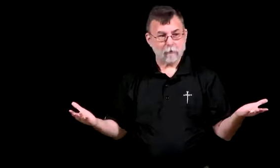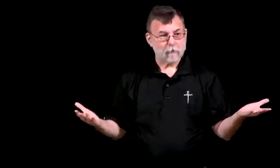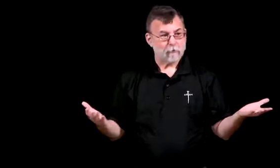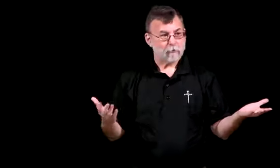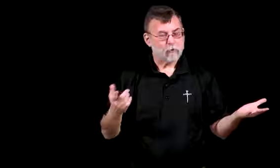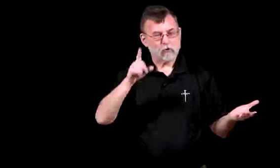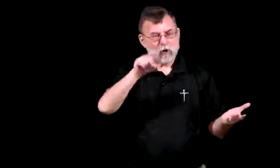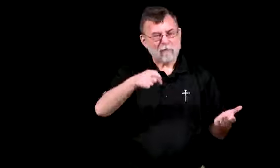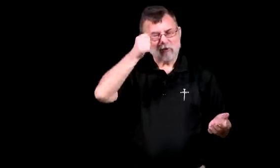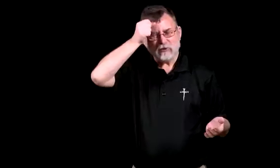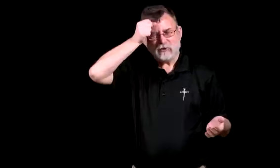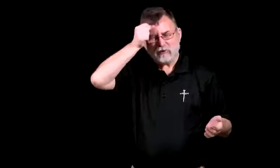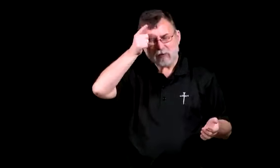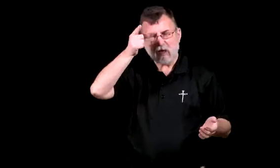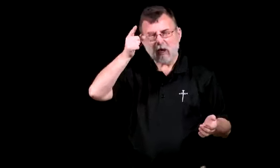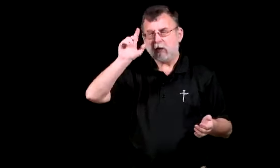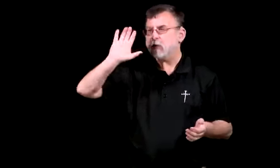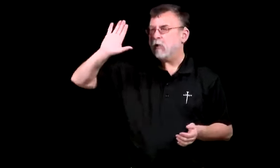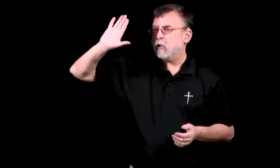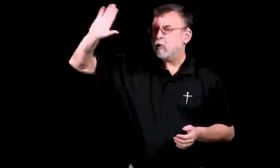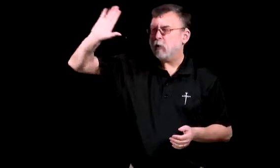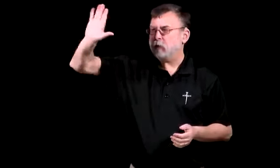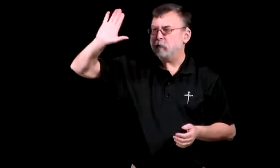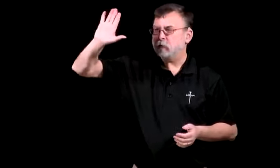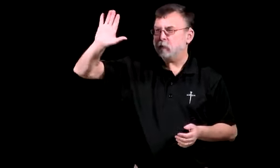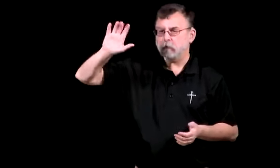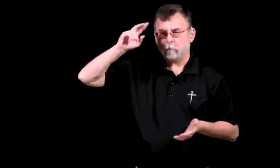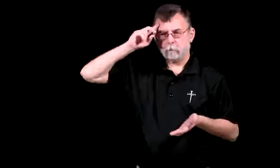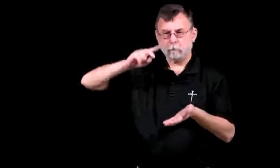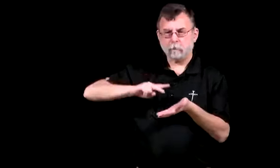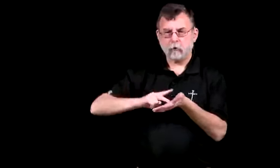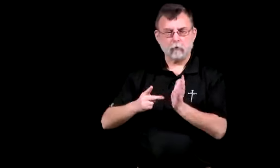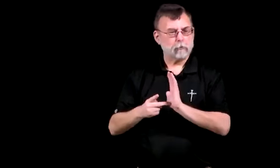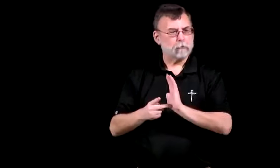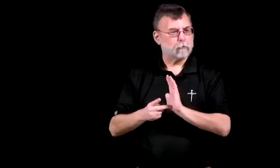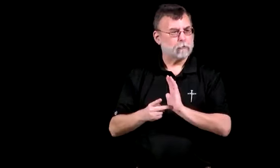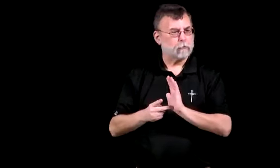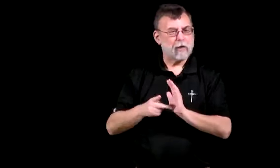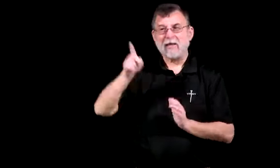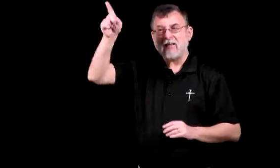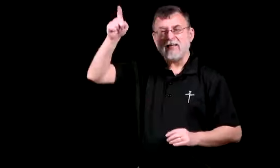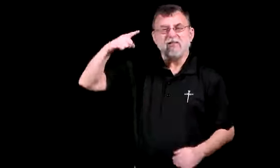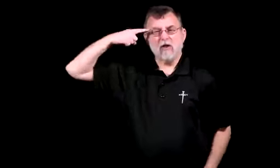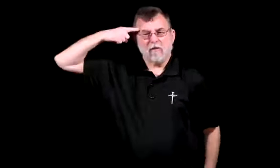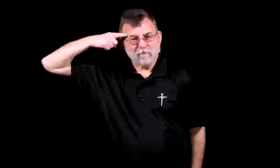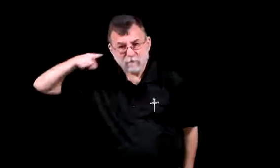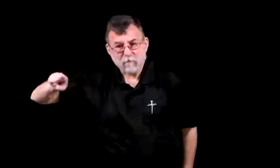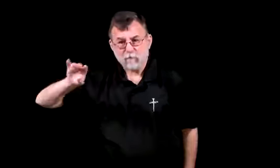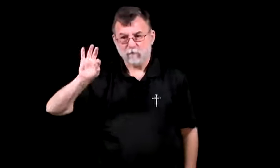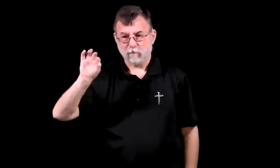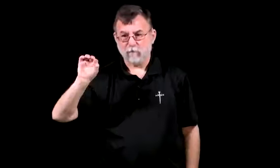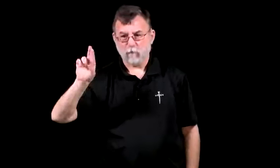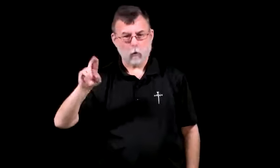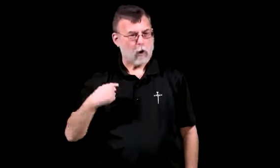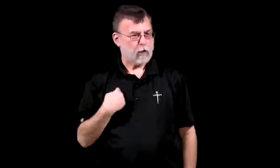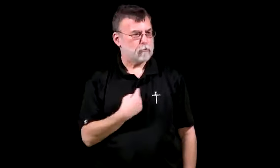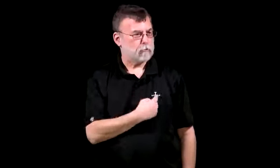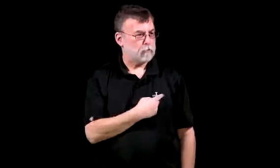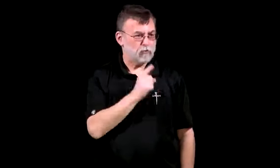and weird, but you have to understand that his purpose is to be for